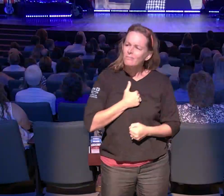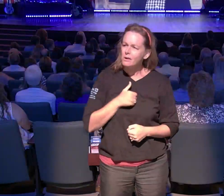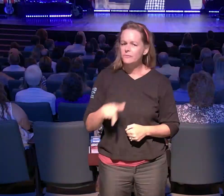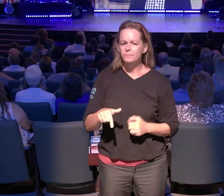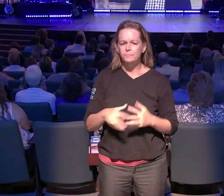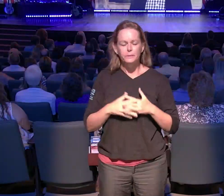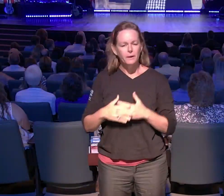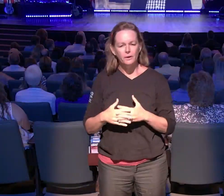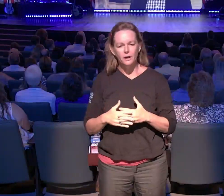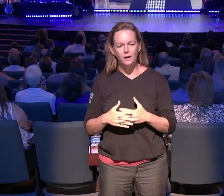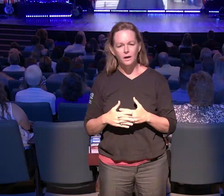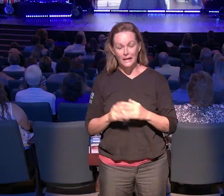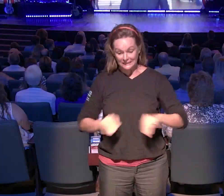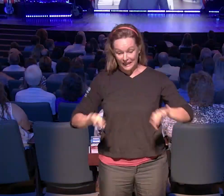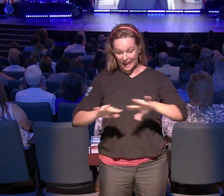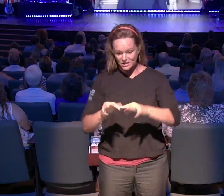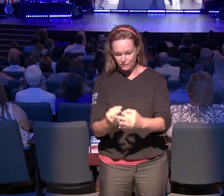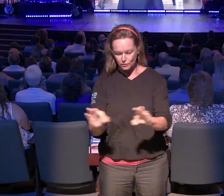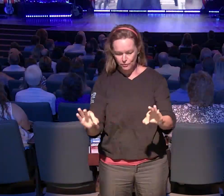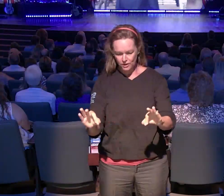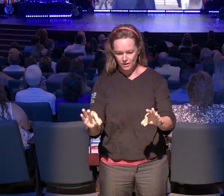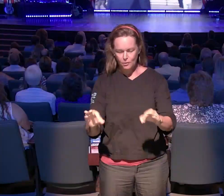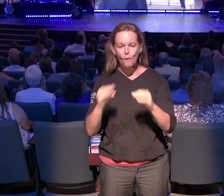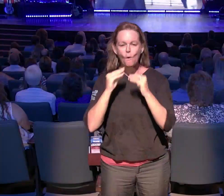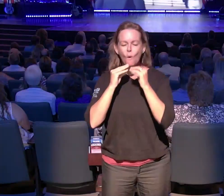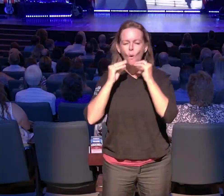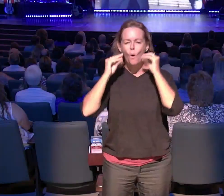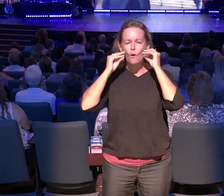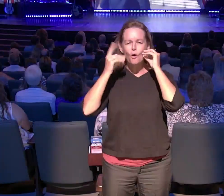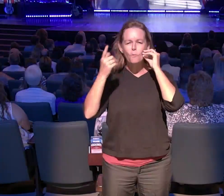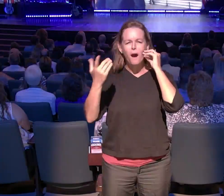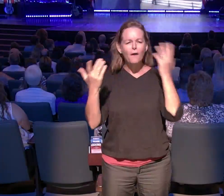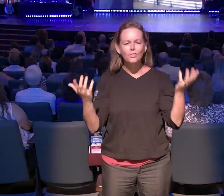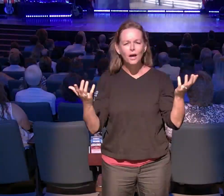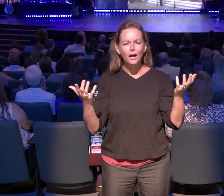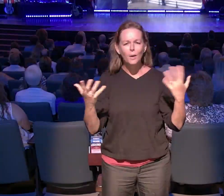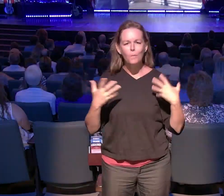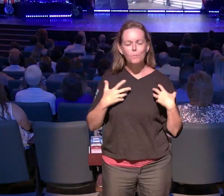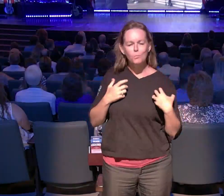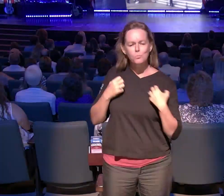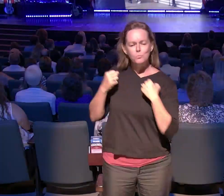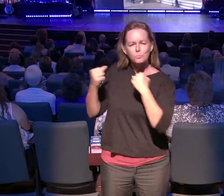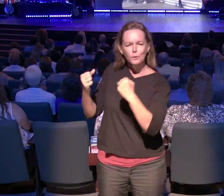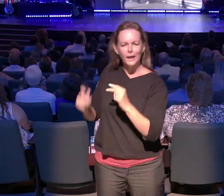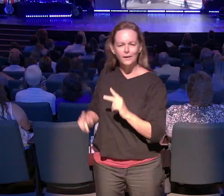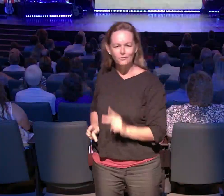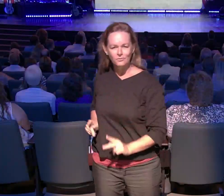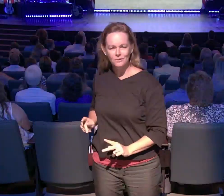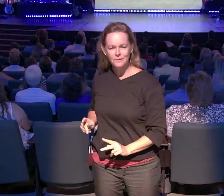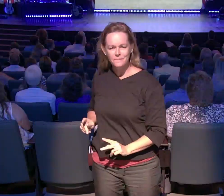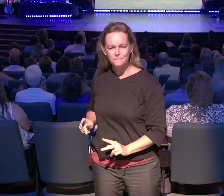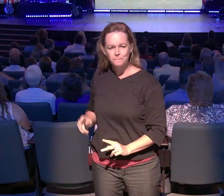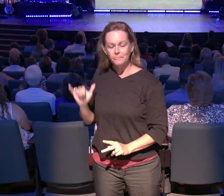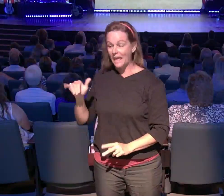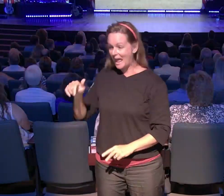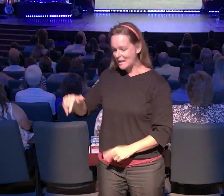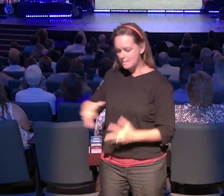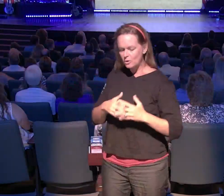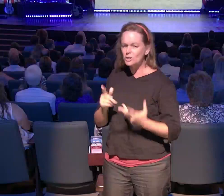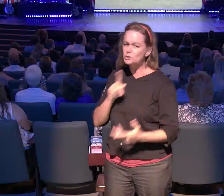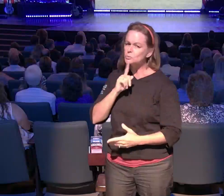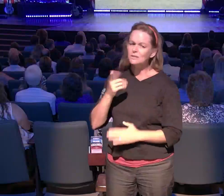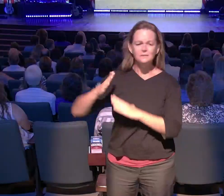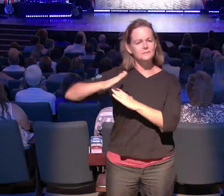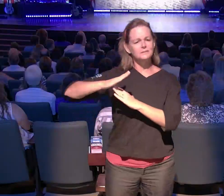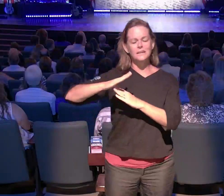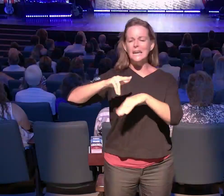free, home of the brave. And as an American, I personally believe America is truly the greatest nation on the planet because at